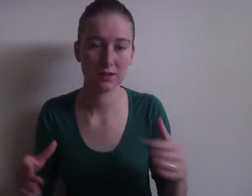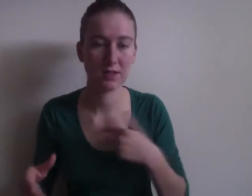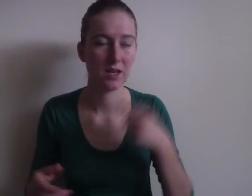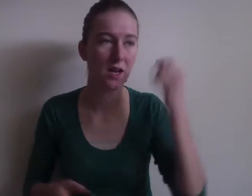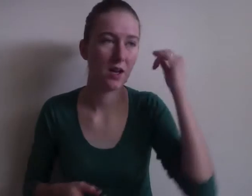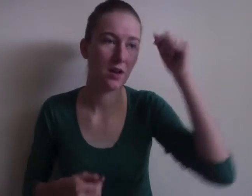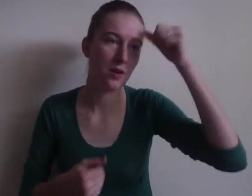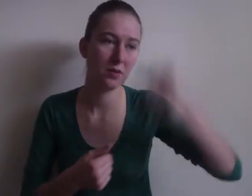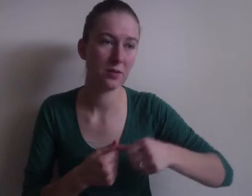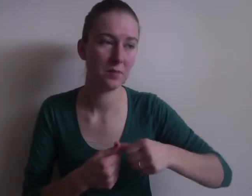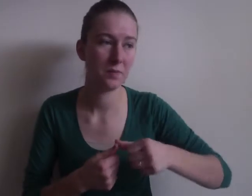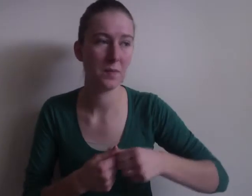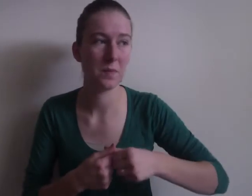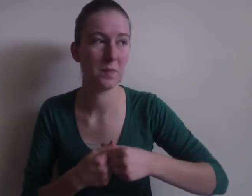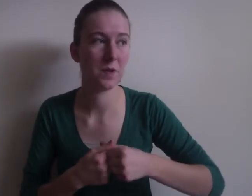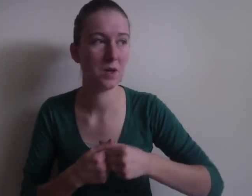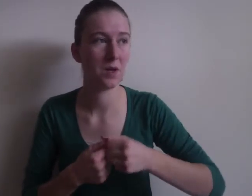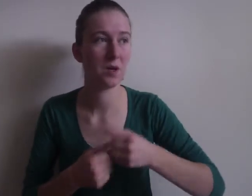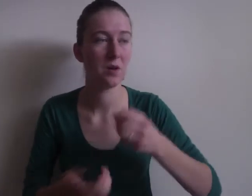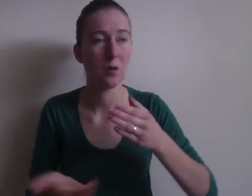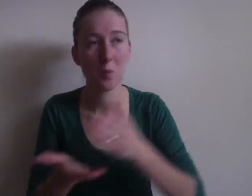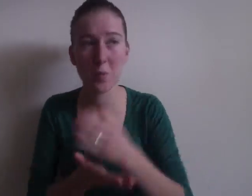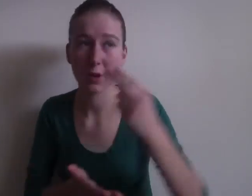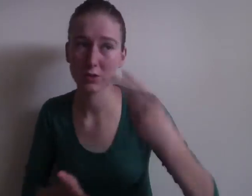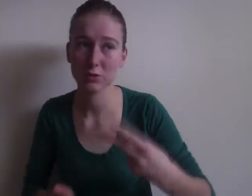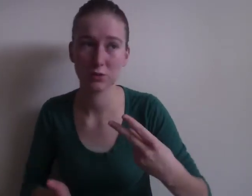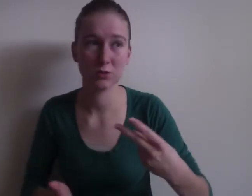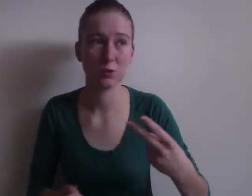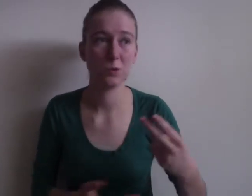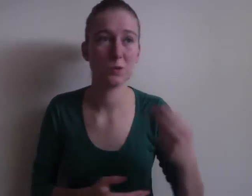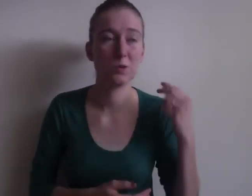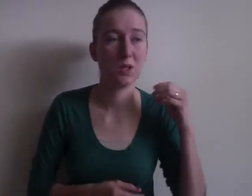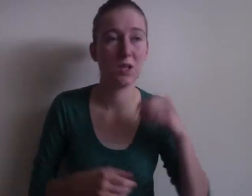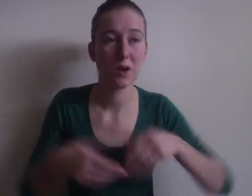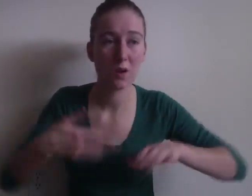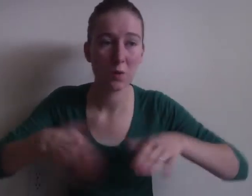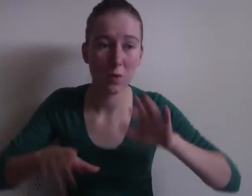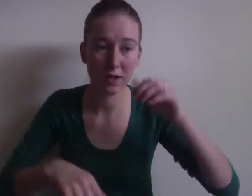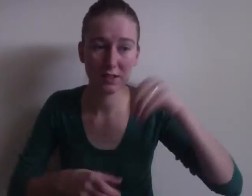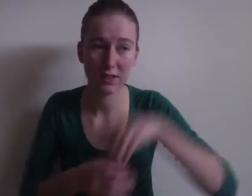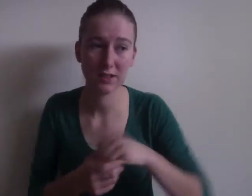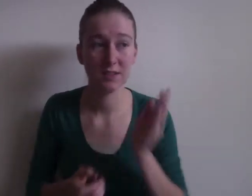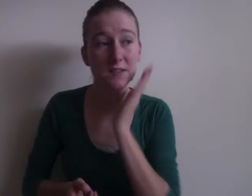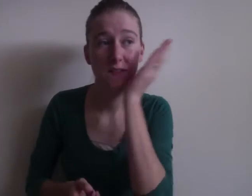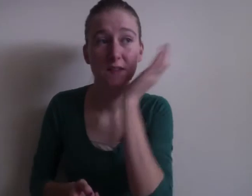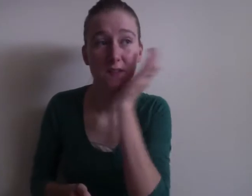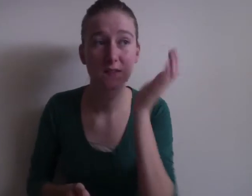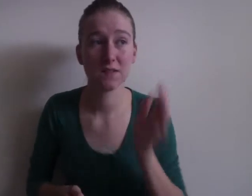grass, and it was like a big bucket of water getting poured on them with each drop. Okay? Think about